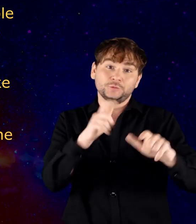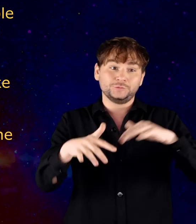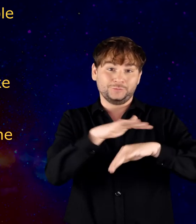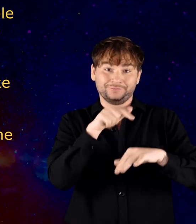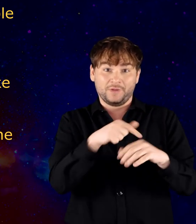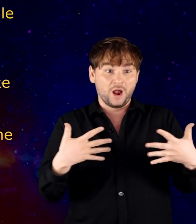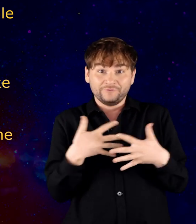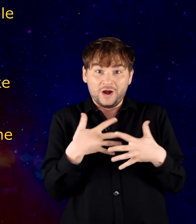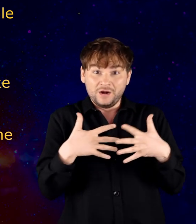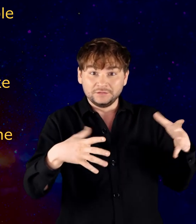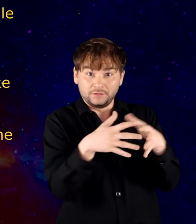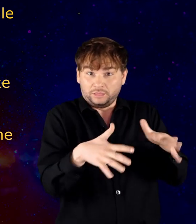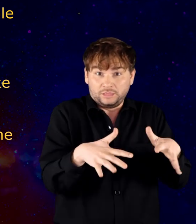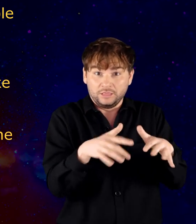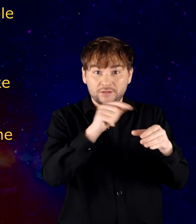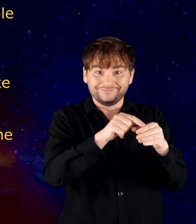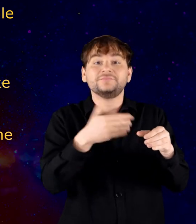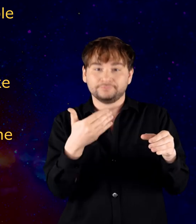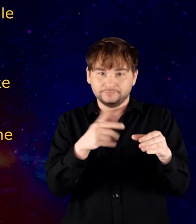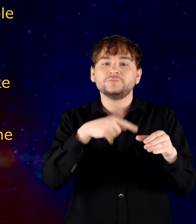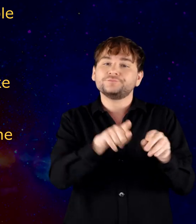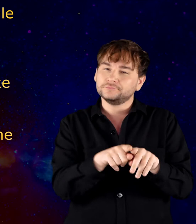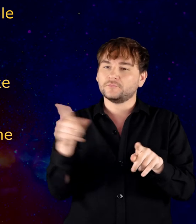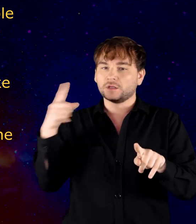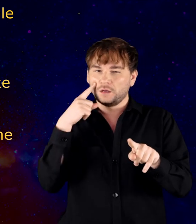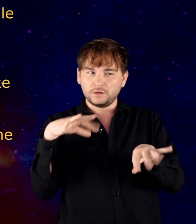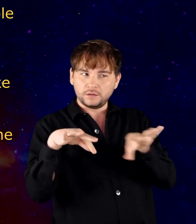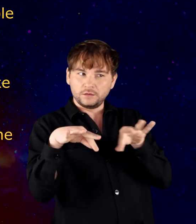And of course, when anything like this happens,